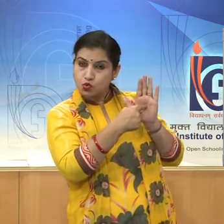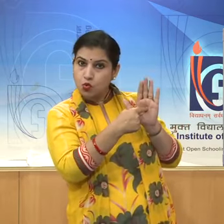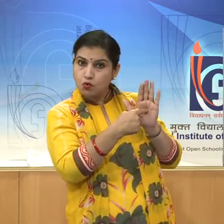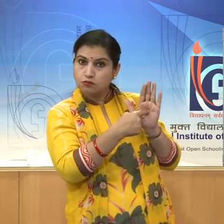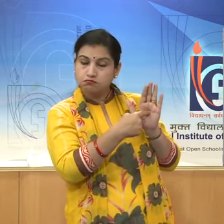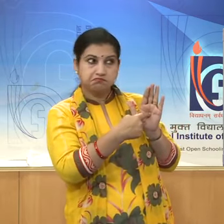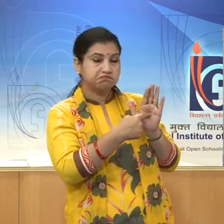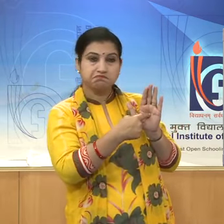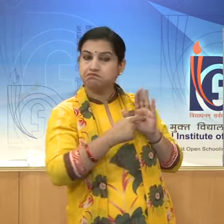depicted